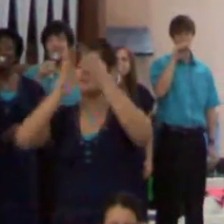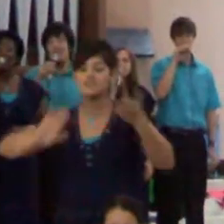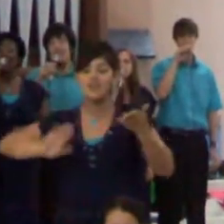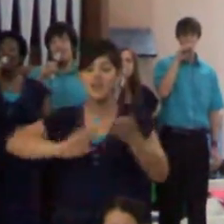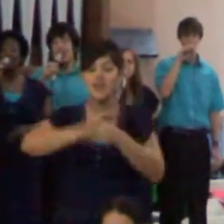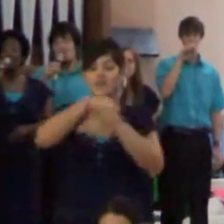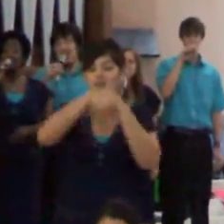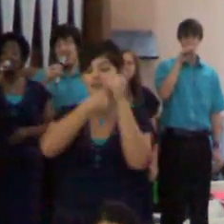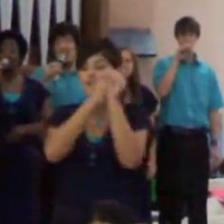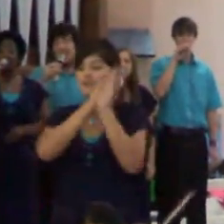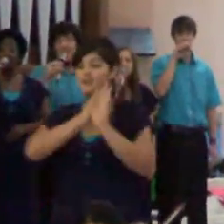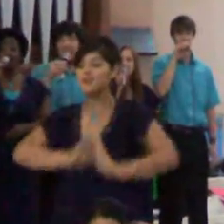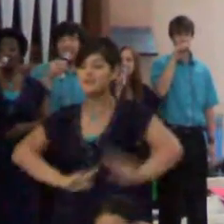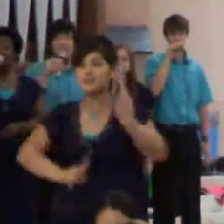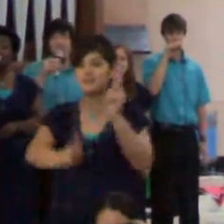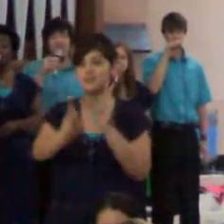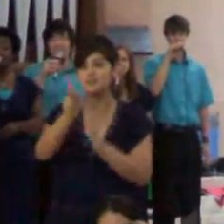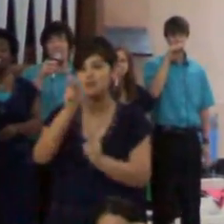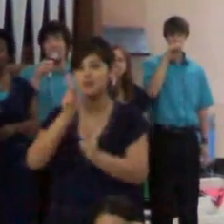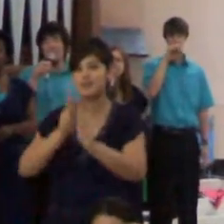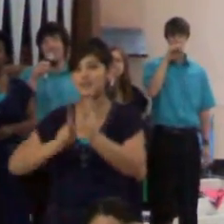highest and